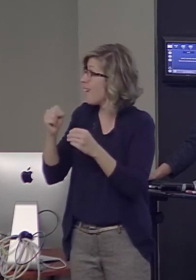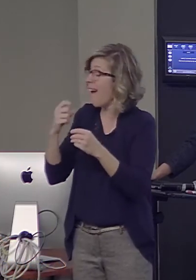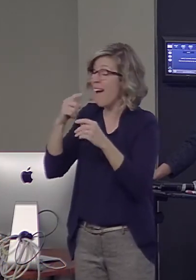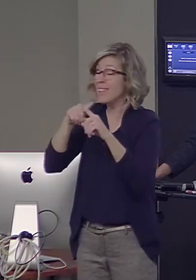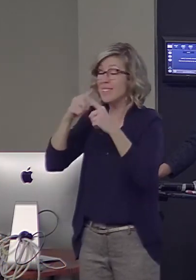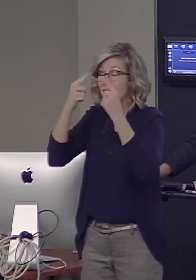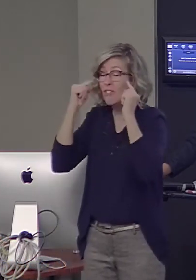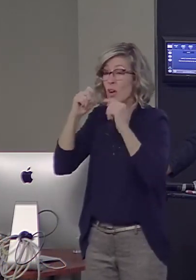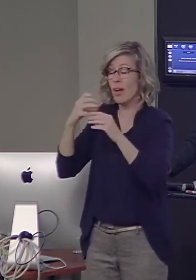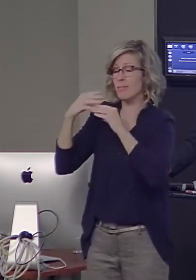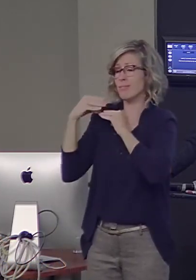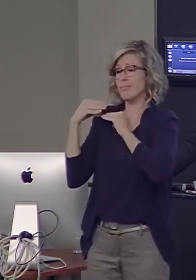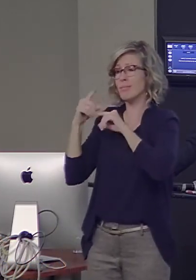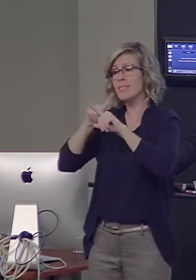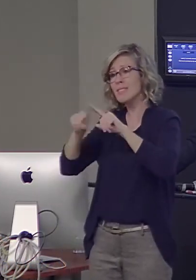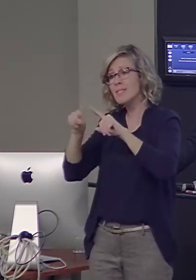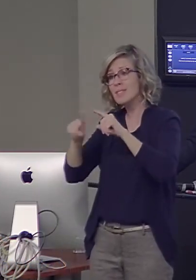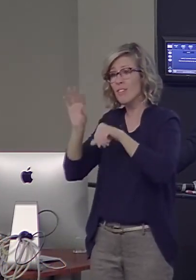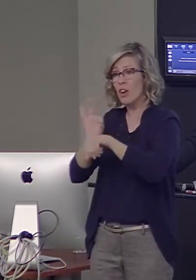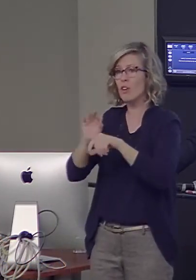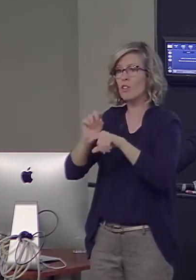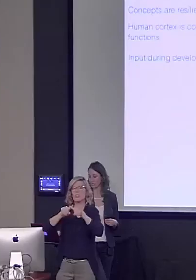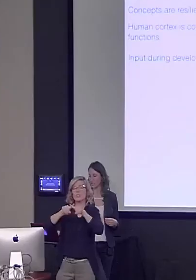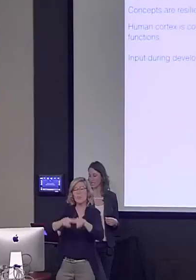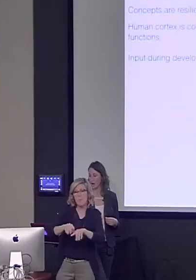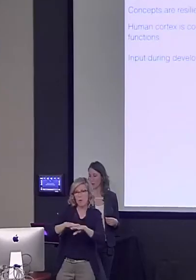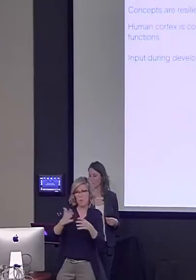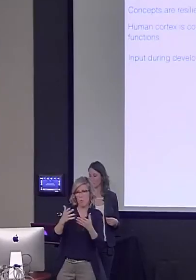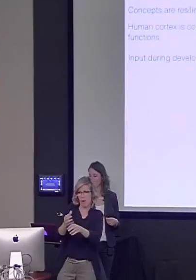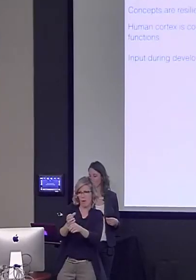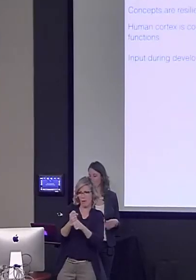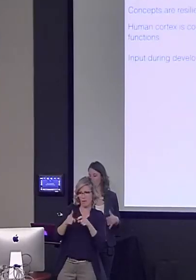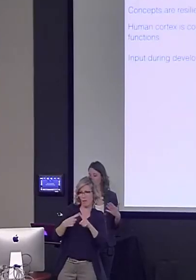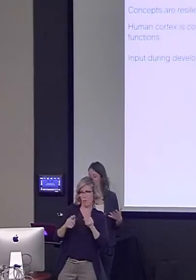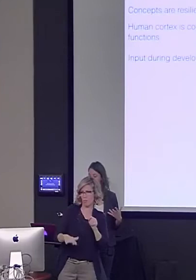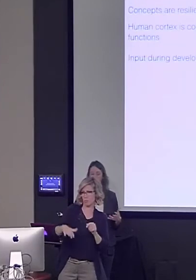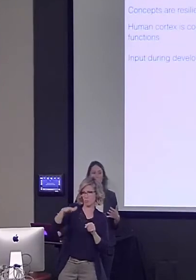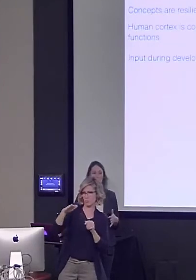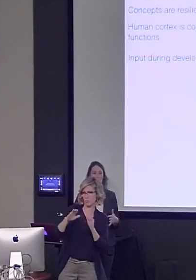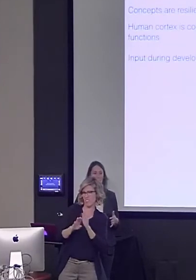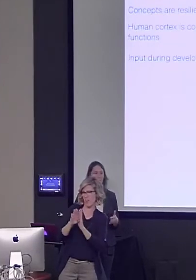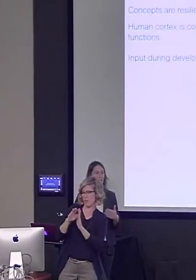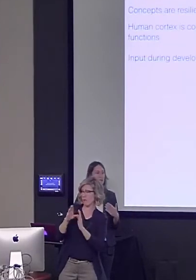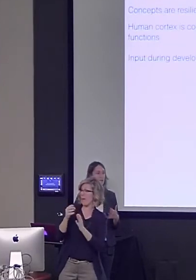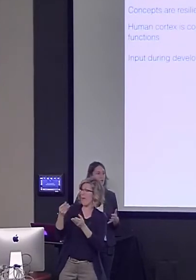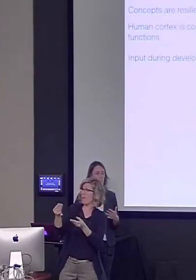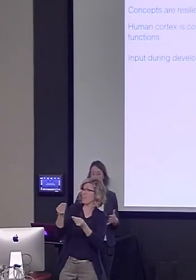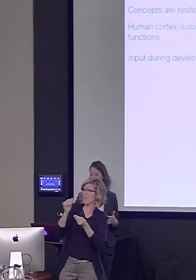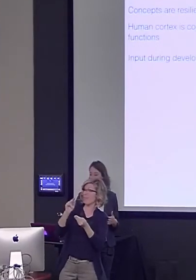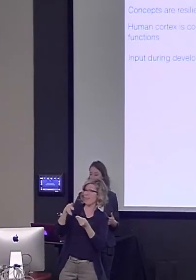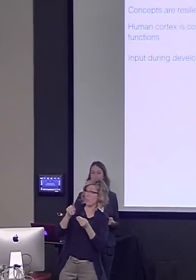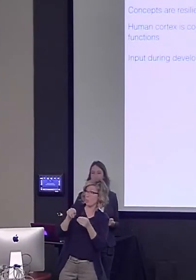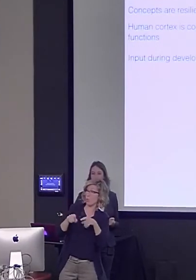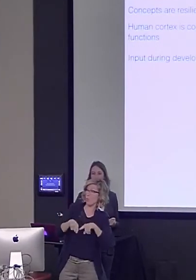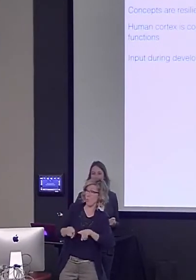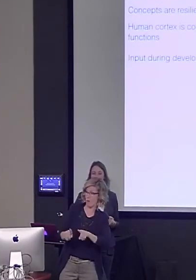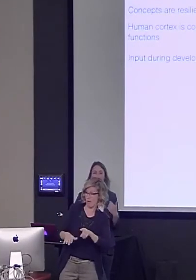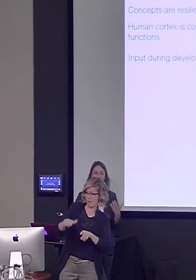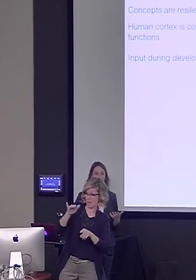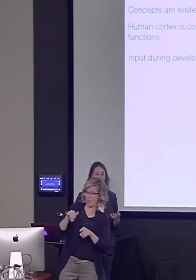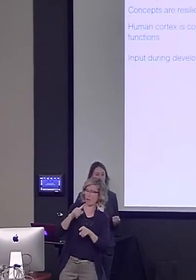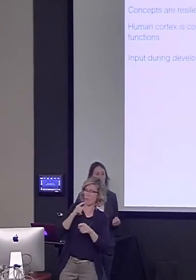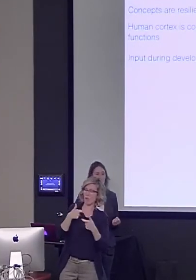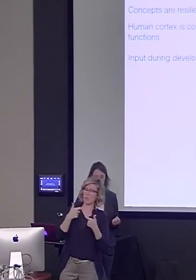functions depending on the input that it receives during development. And input during development plays a major role in shaping